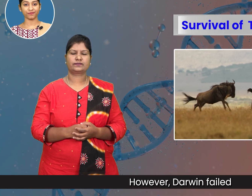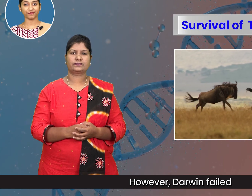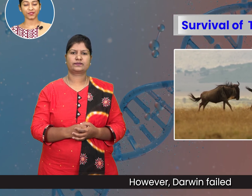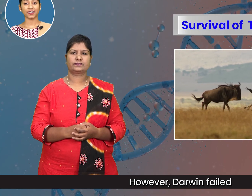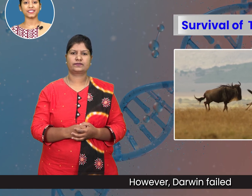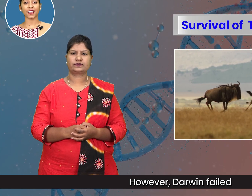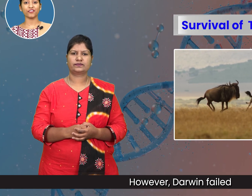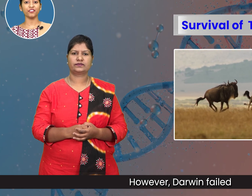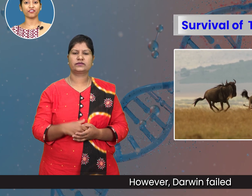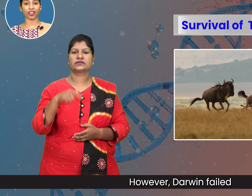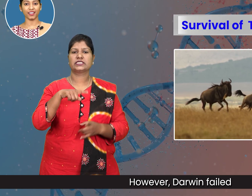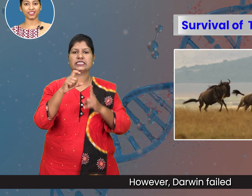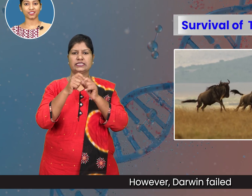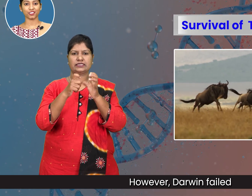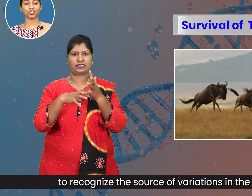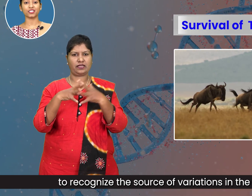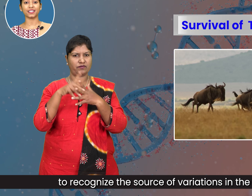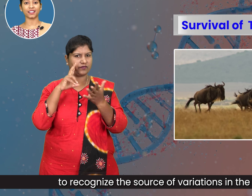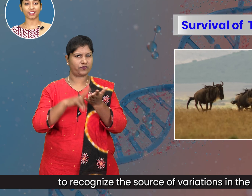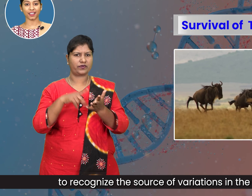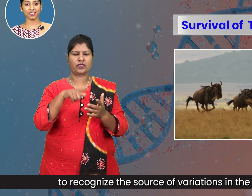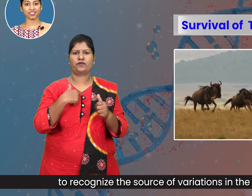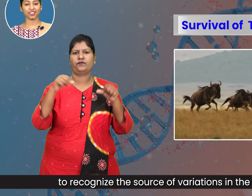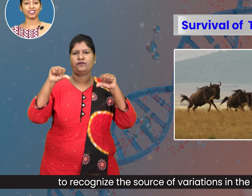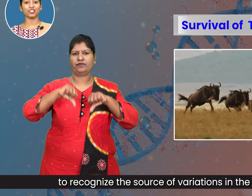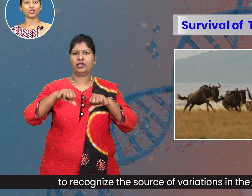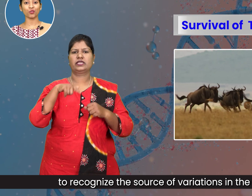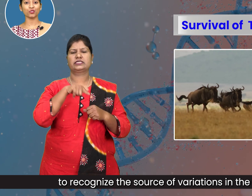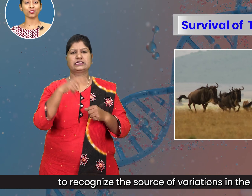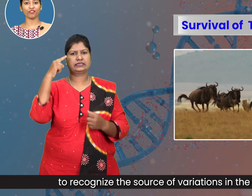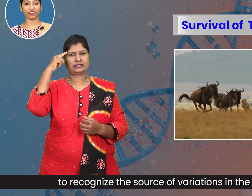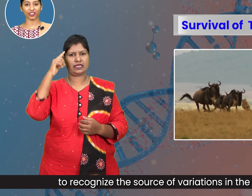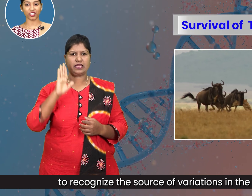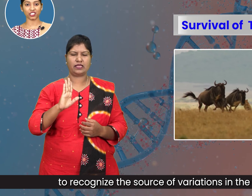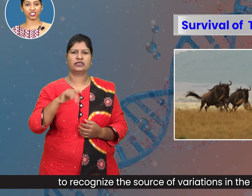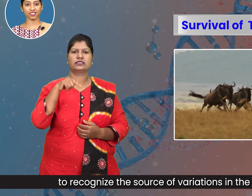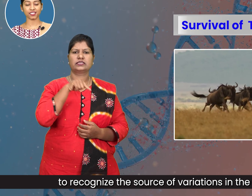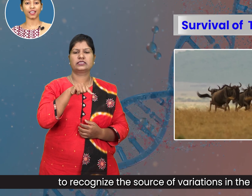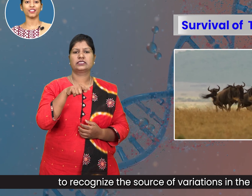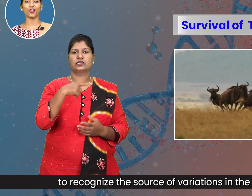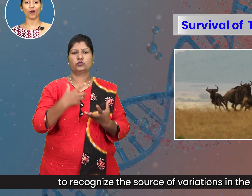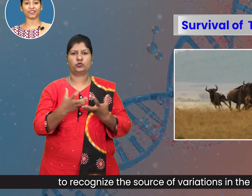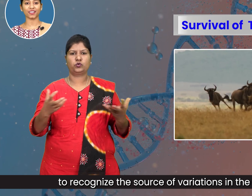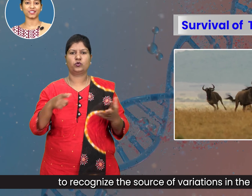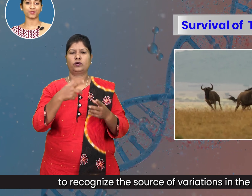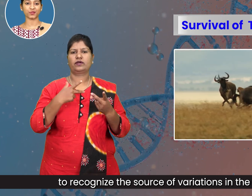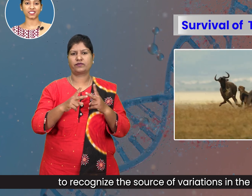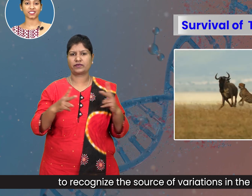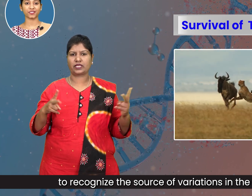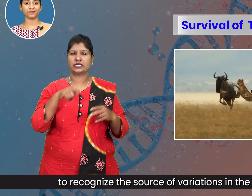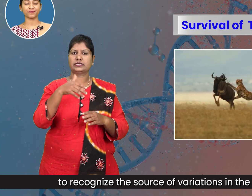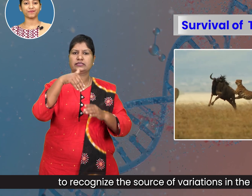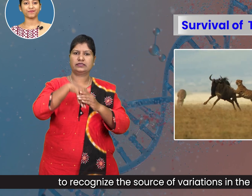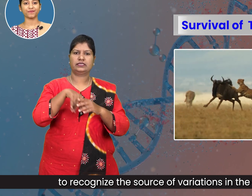However, Darwin failed to recognize the source of variations in the